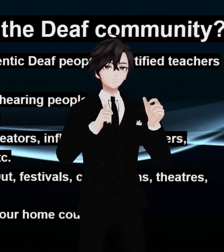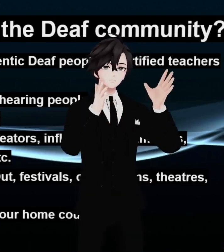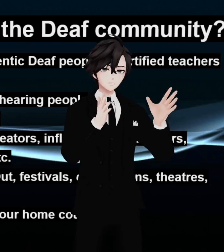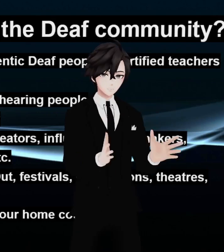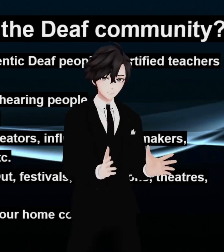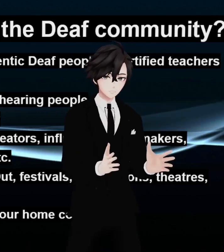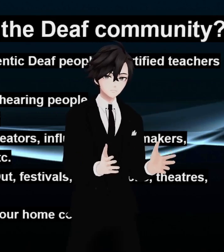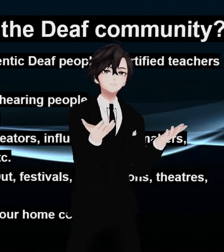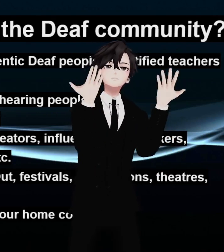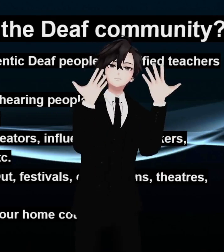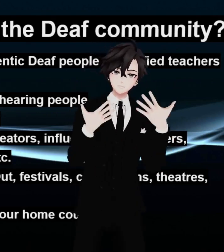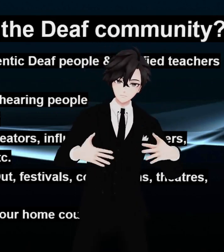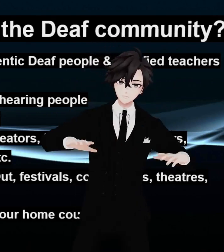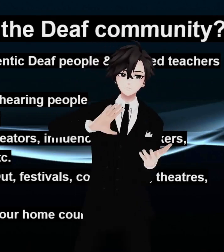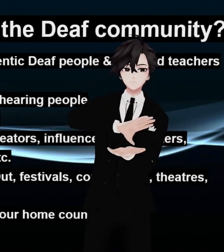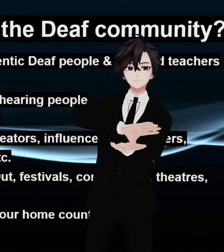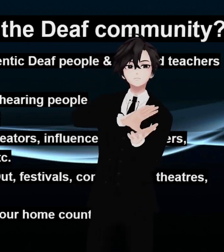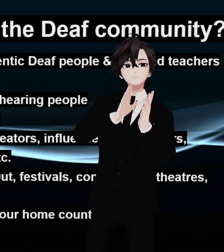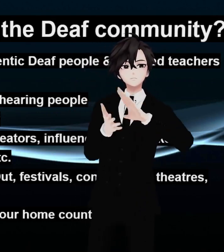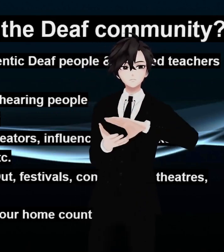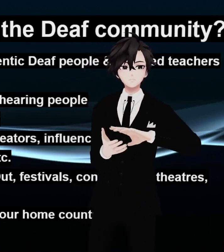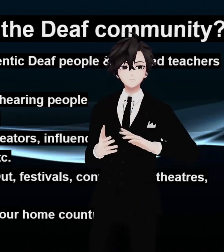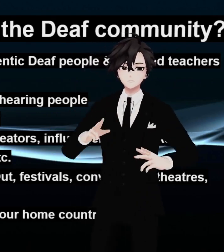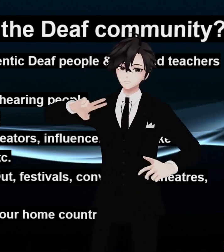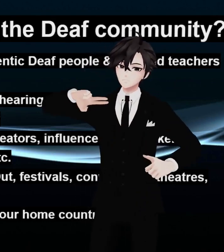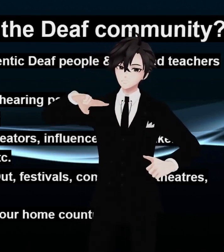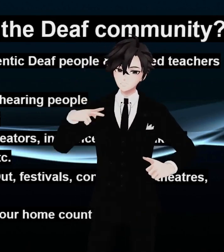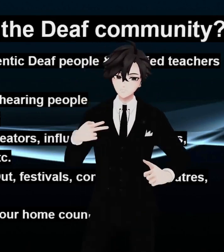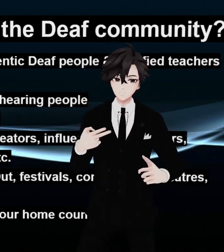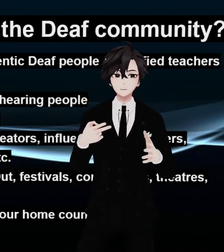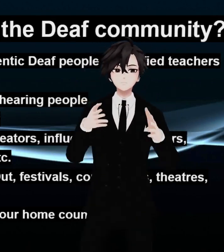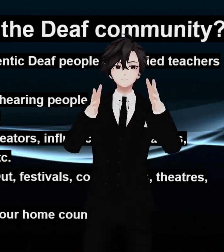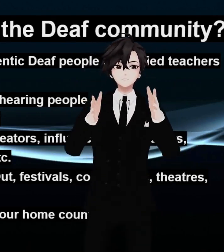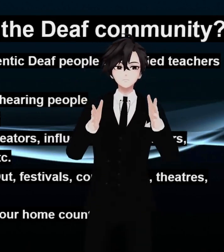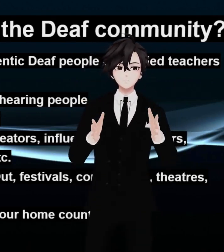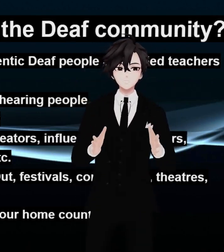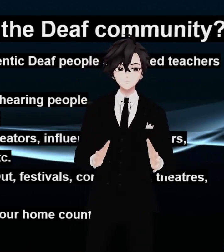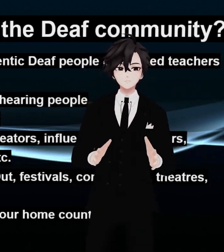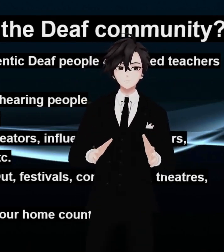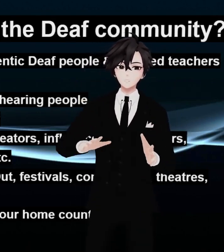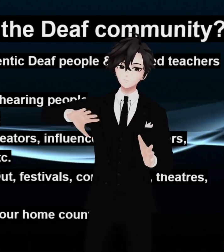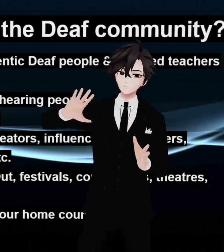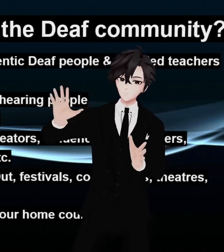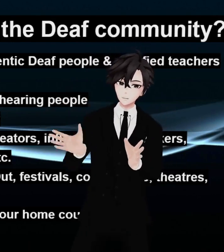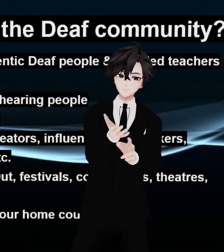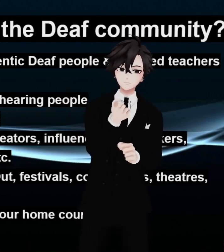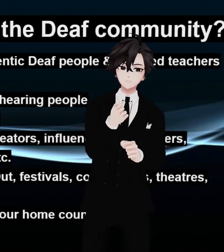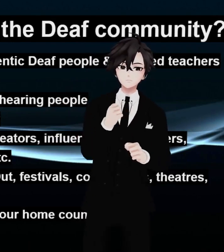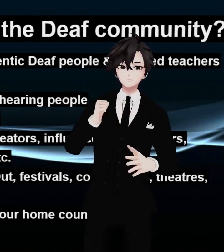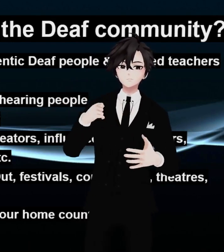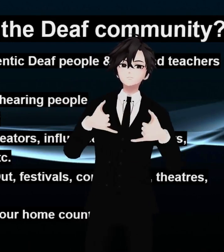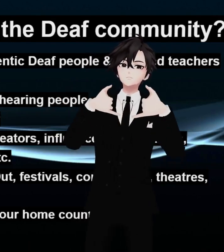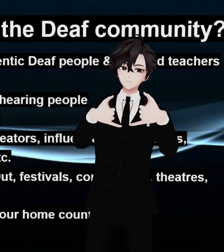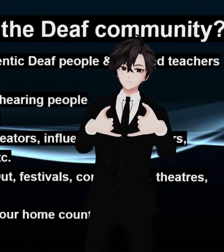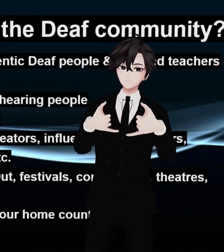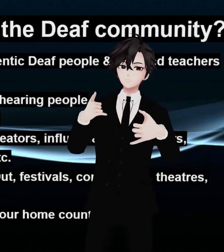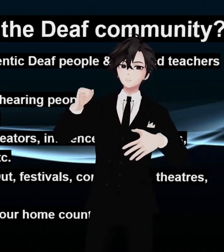is a deaf actor, and he became the second deaf person to win the Oscar